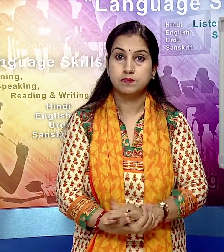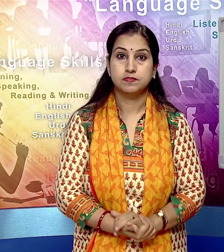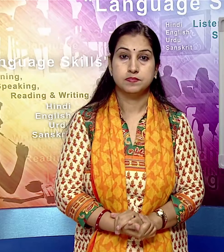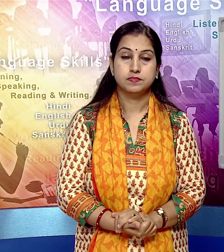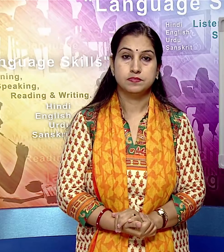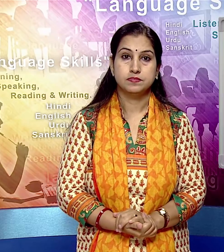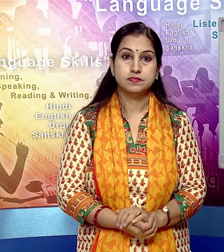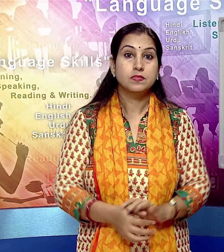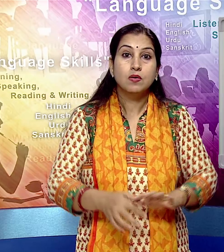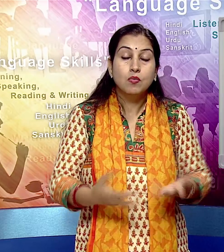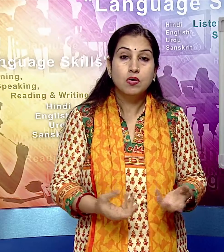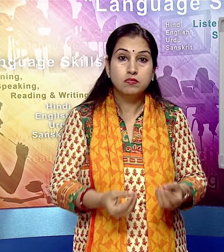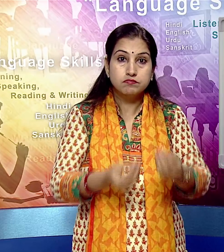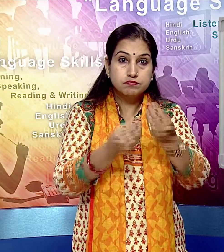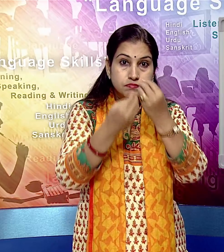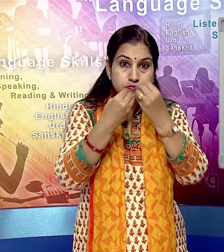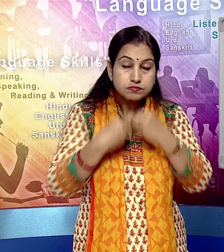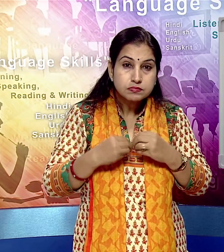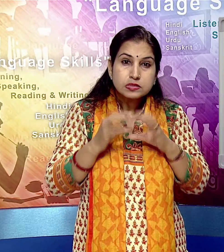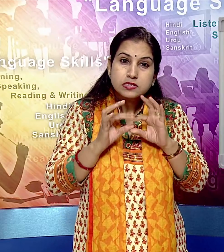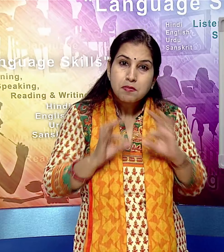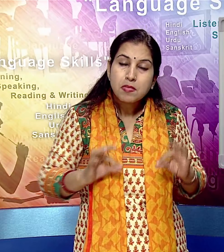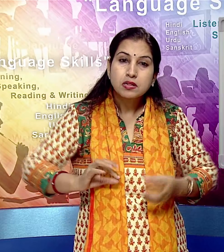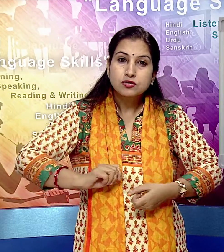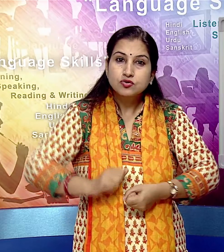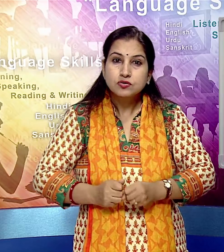as they are converted into their simpler form,